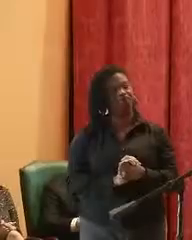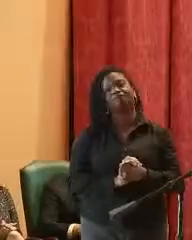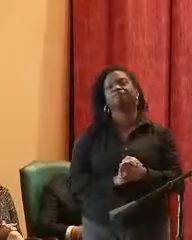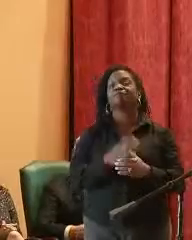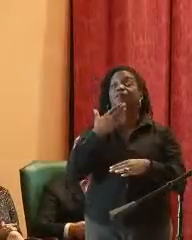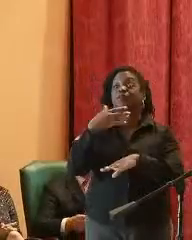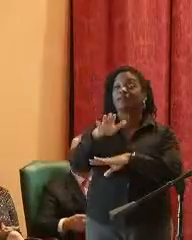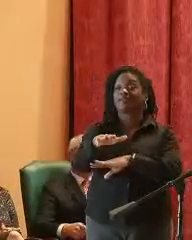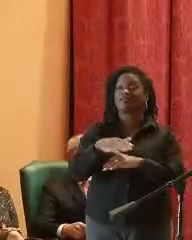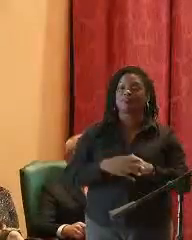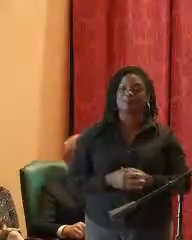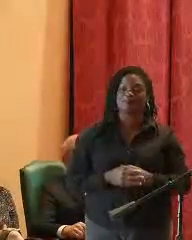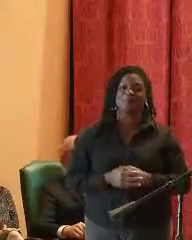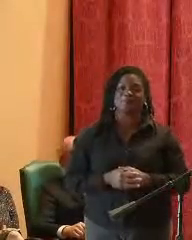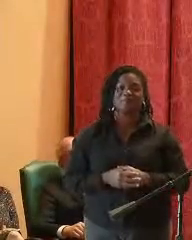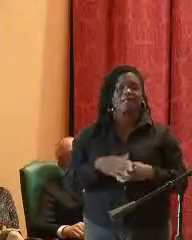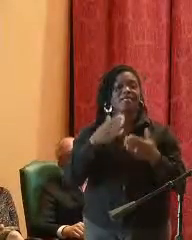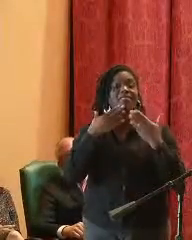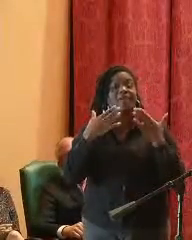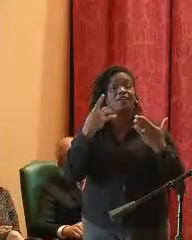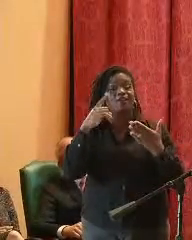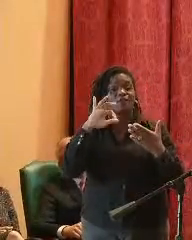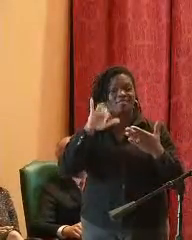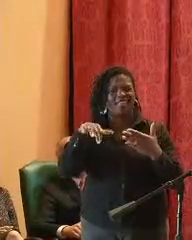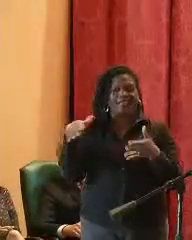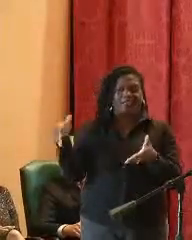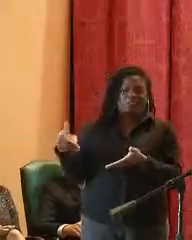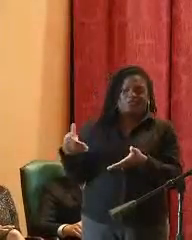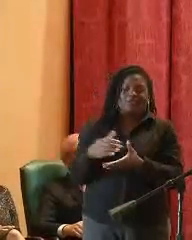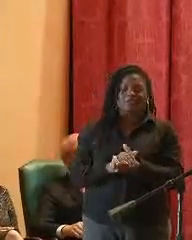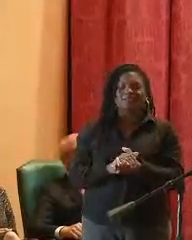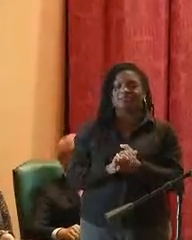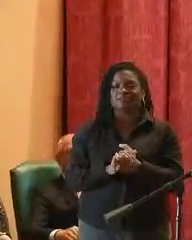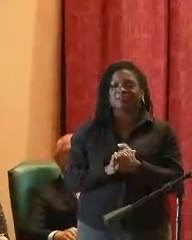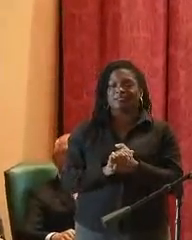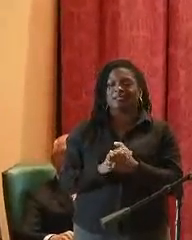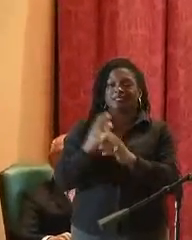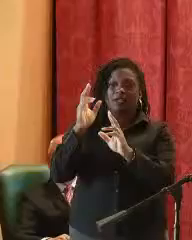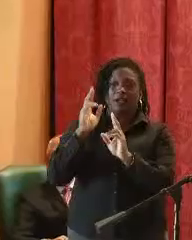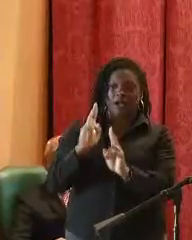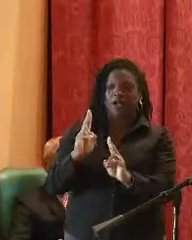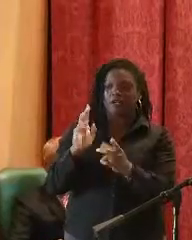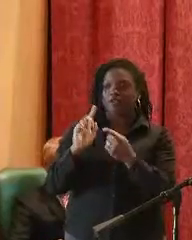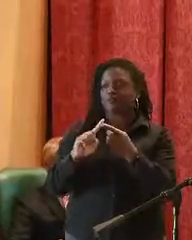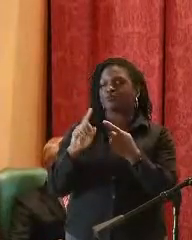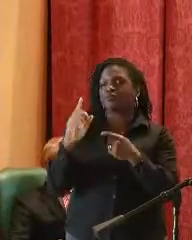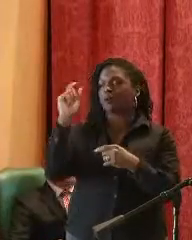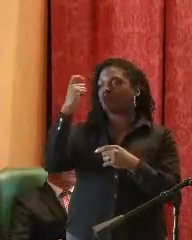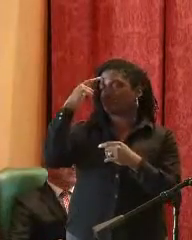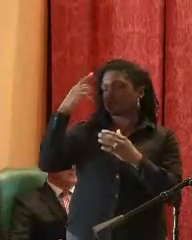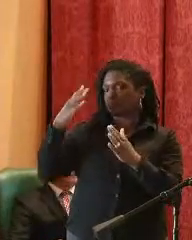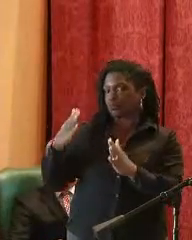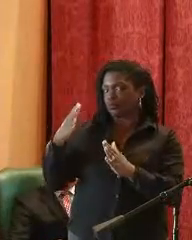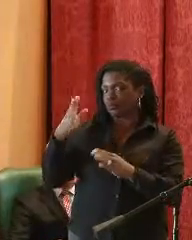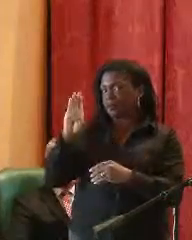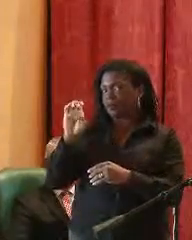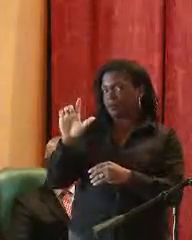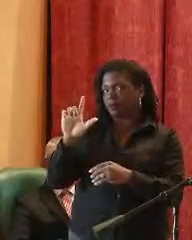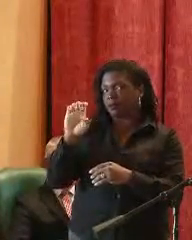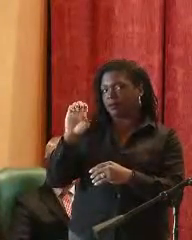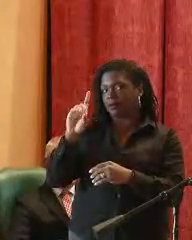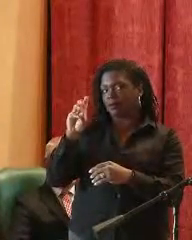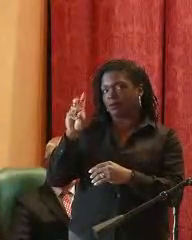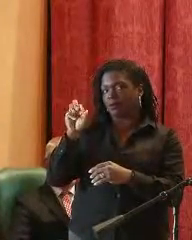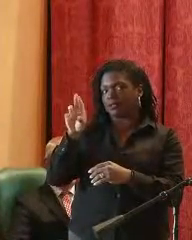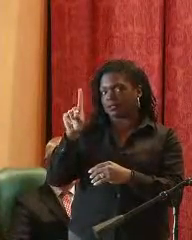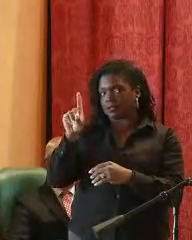Good afternoon. Thank you for the introduction and give honor to Governor Bell and represent to